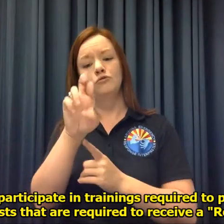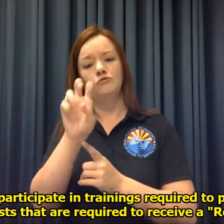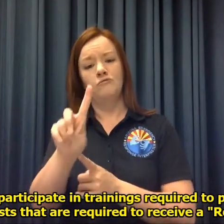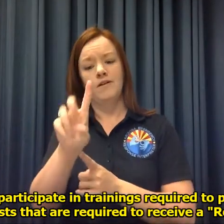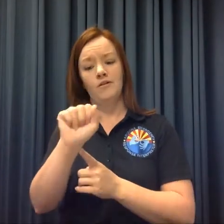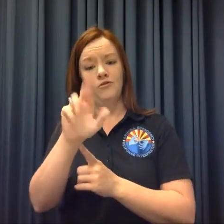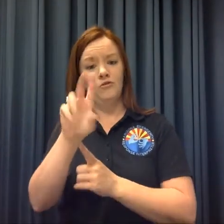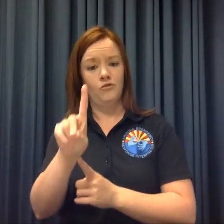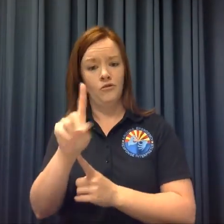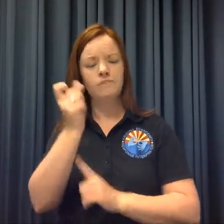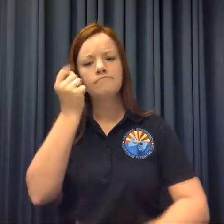card.